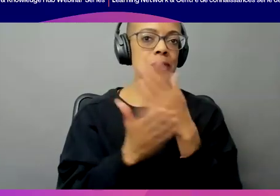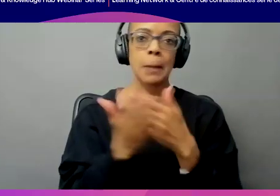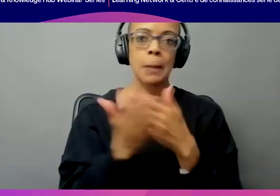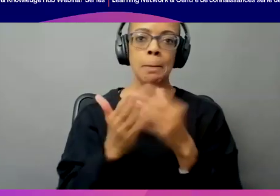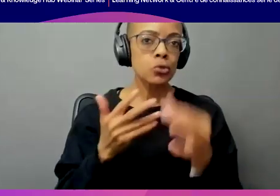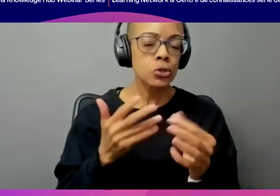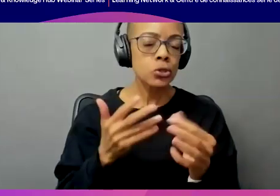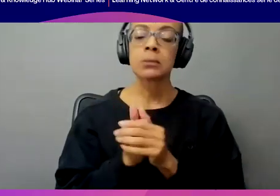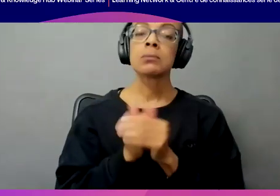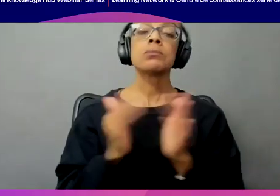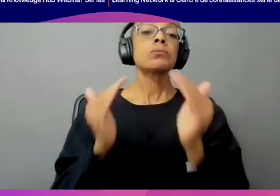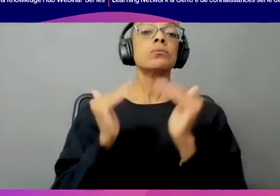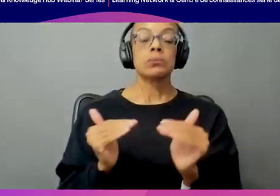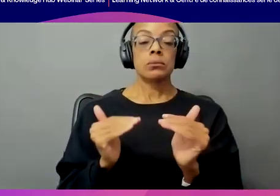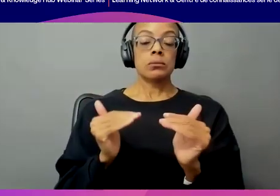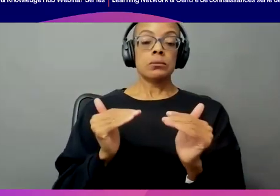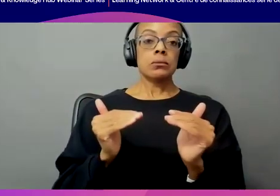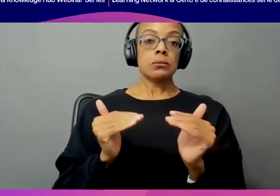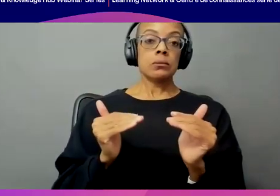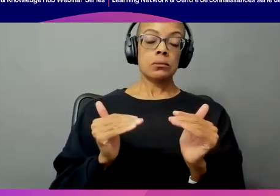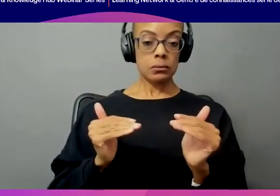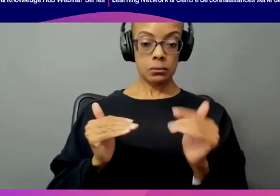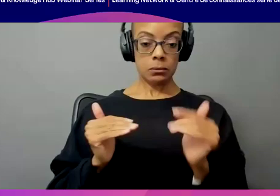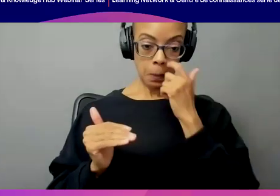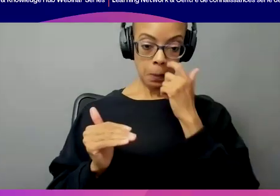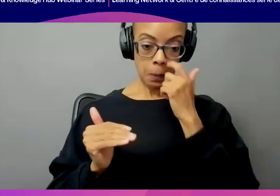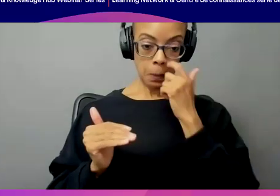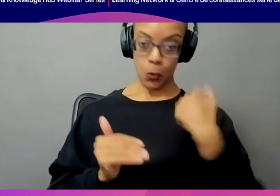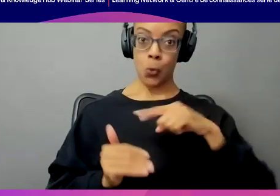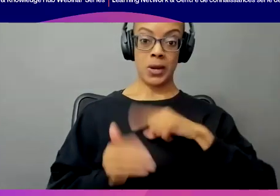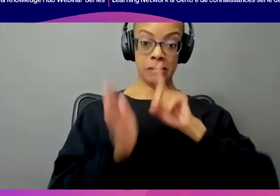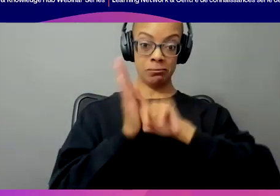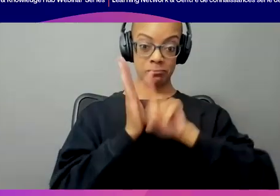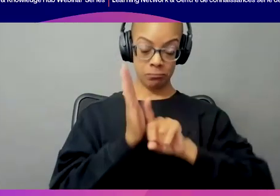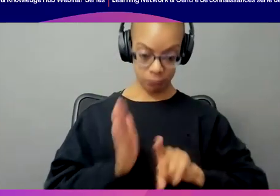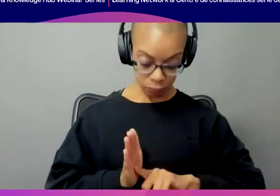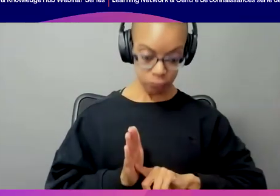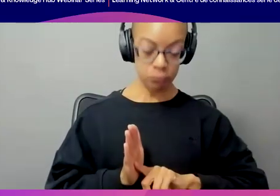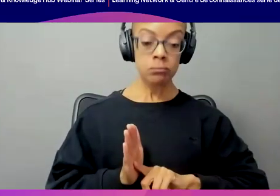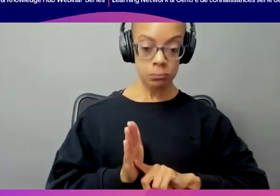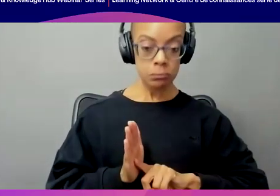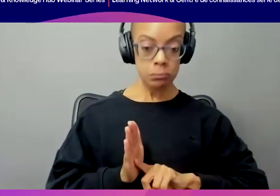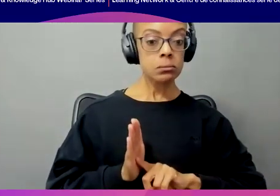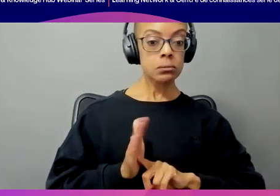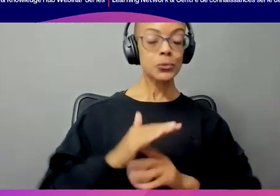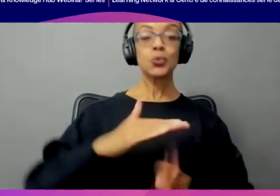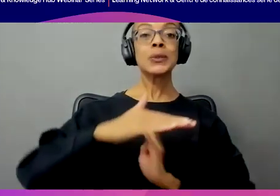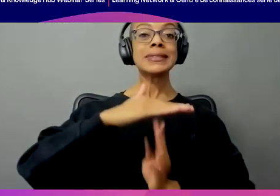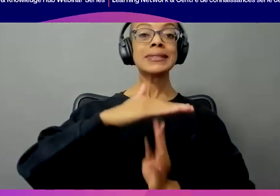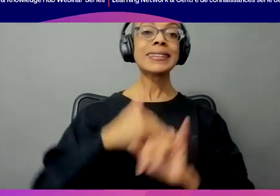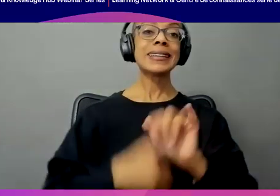though, is around, because we were doing research, we did intakes, right? We